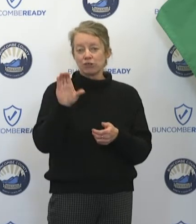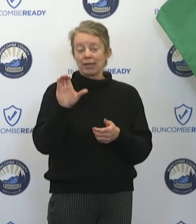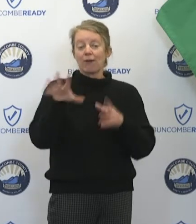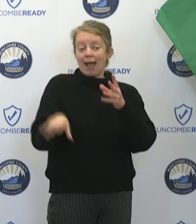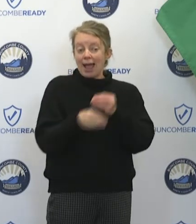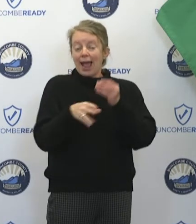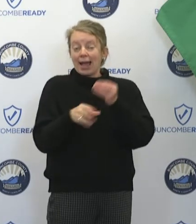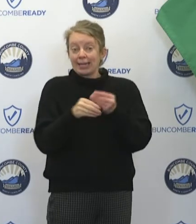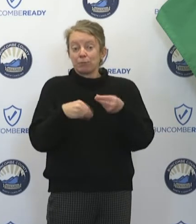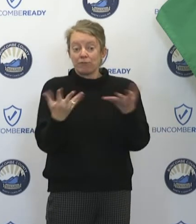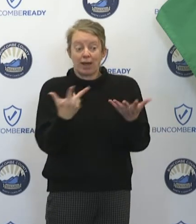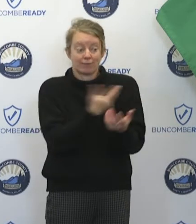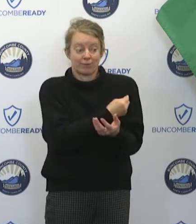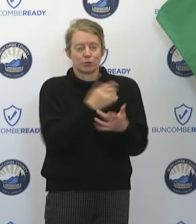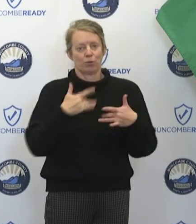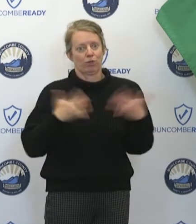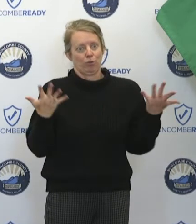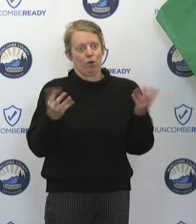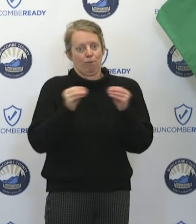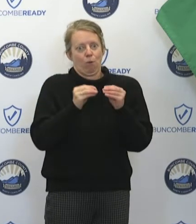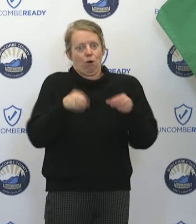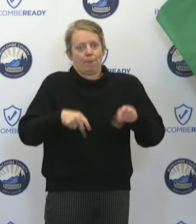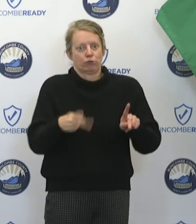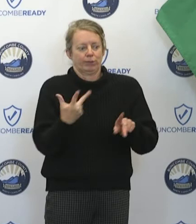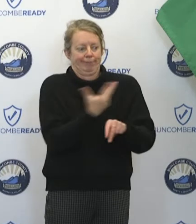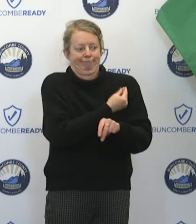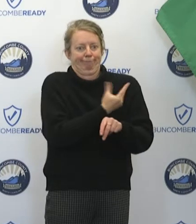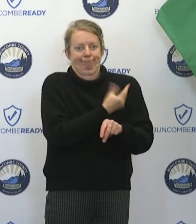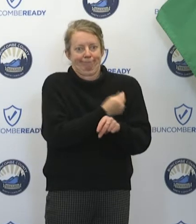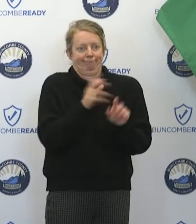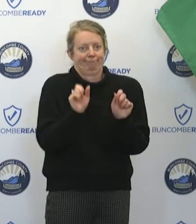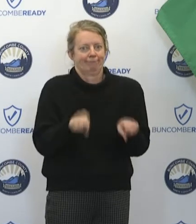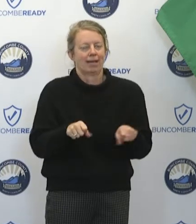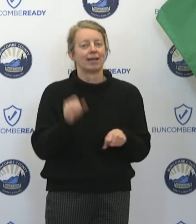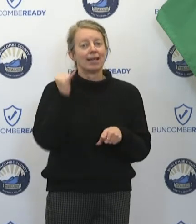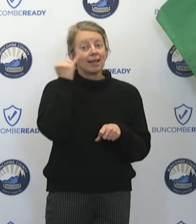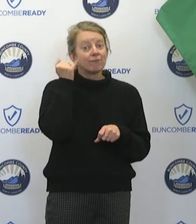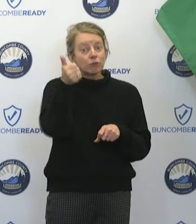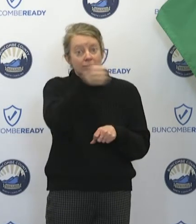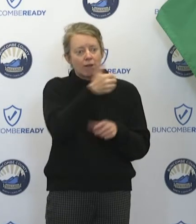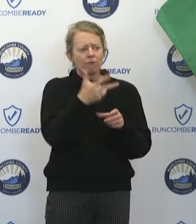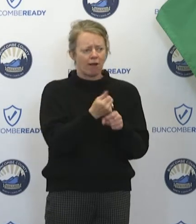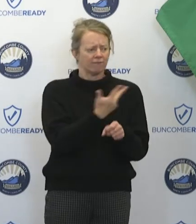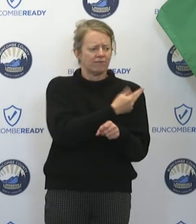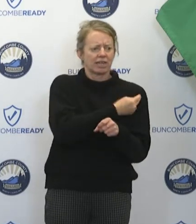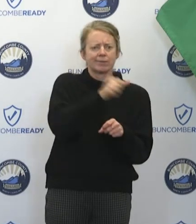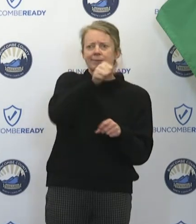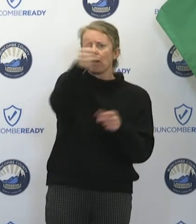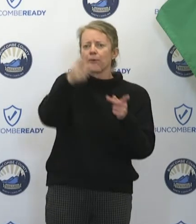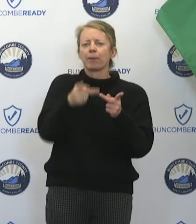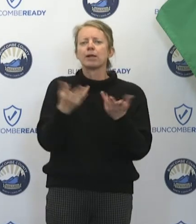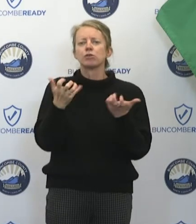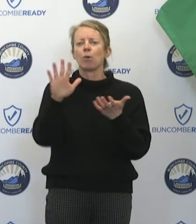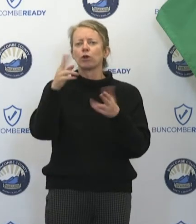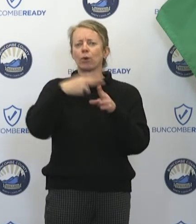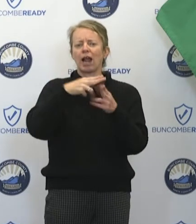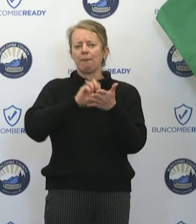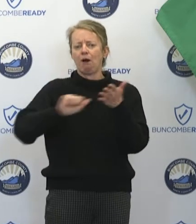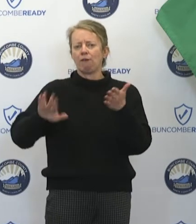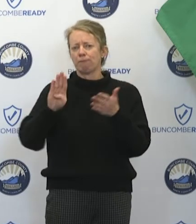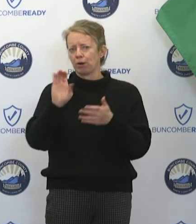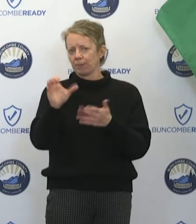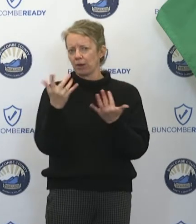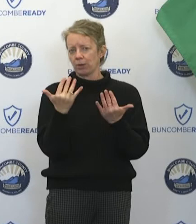the increased opportunity for vaccine distribution. If you have received your vaccine elsewhere and would like to be removed from our Buncombe County wait